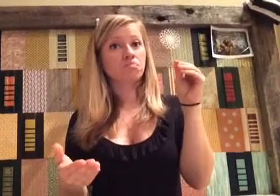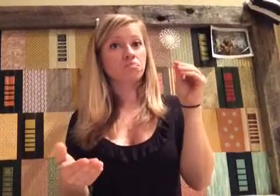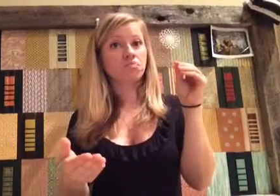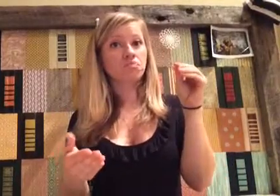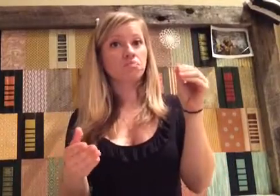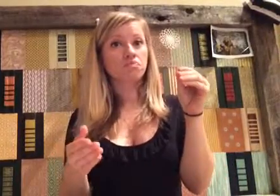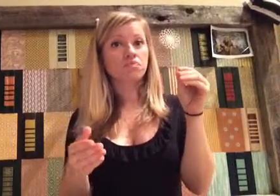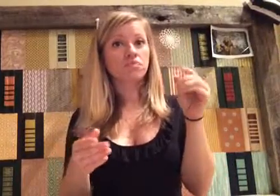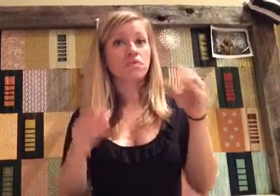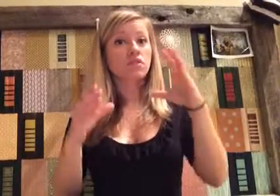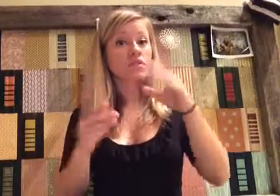story.